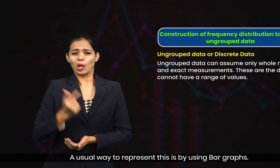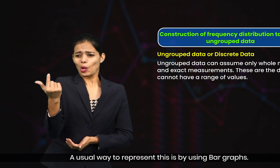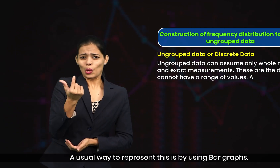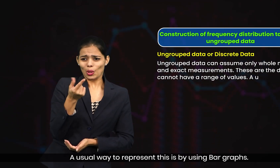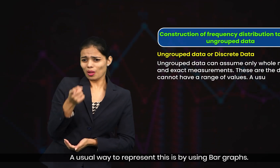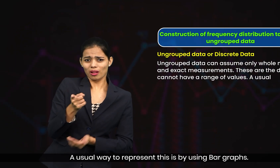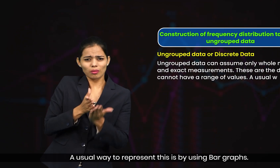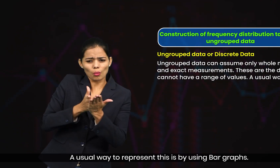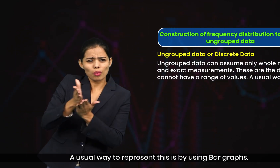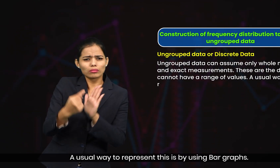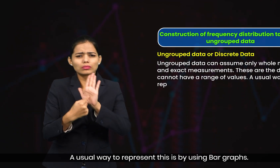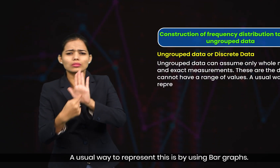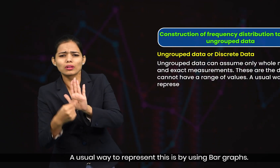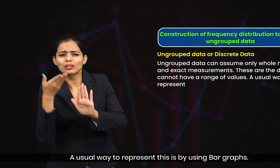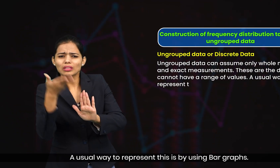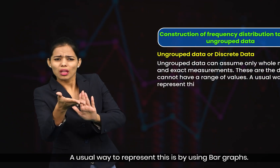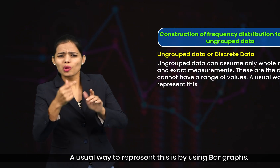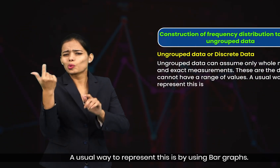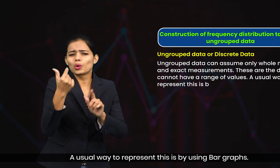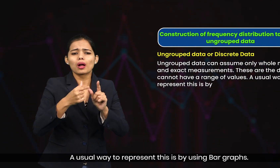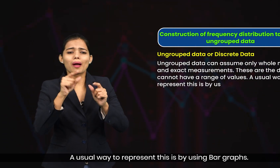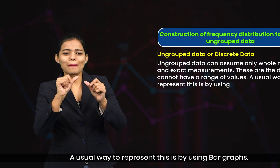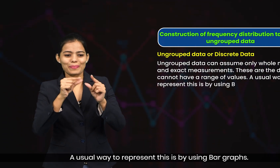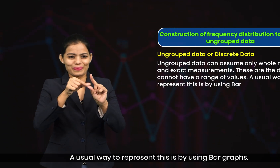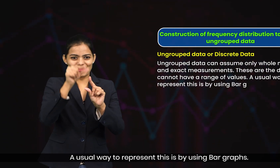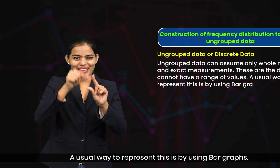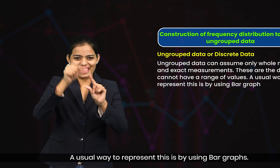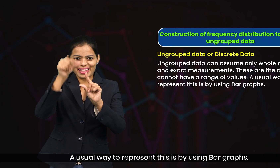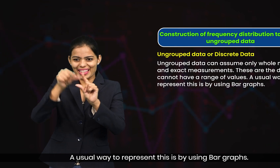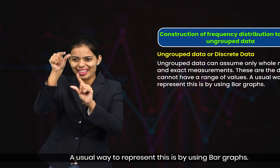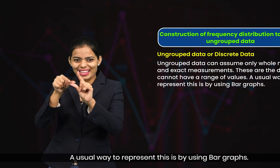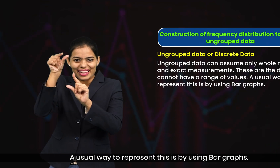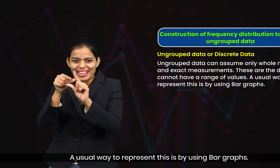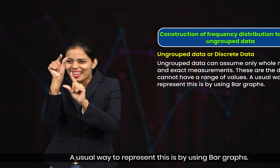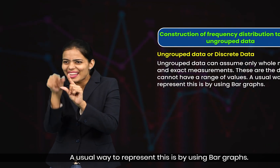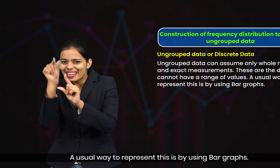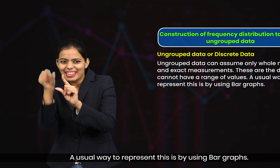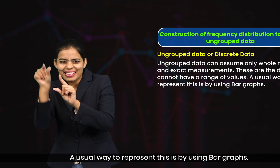A usual way to represent this is by using bar graphs.